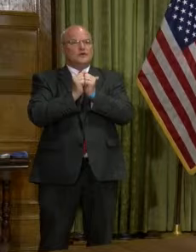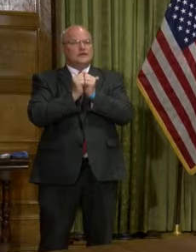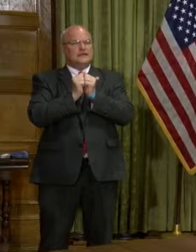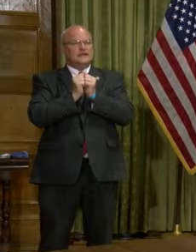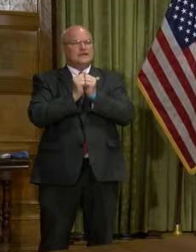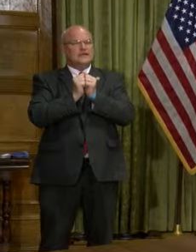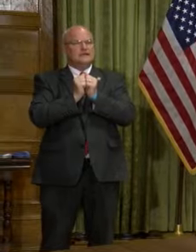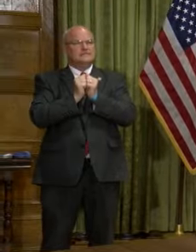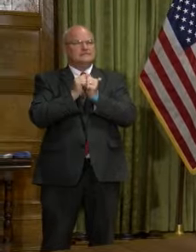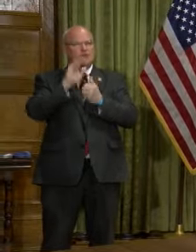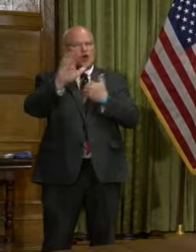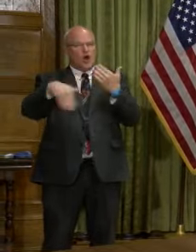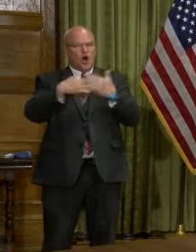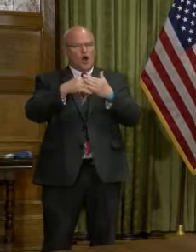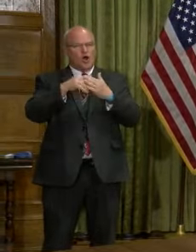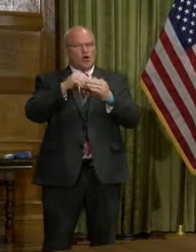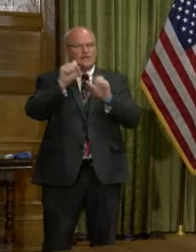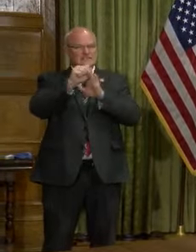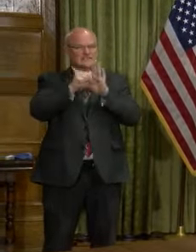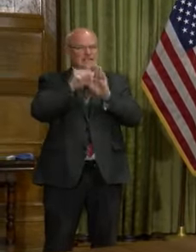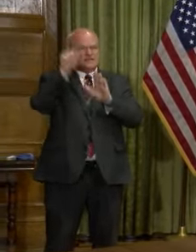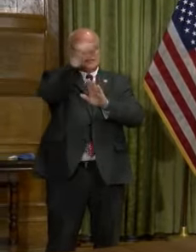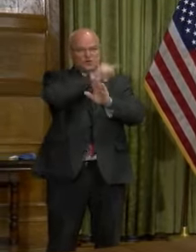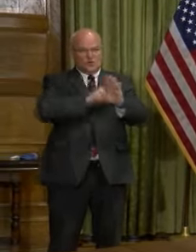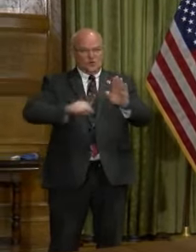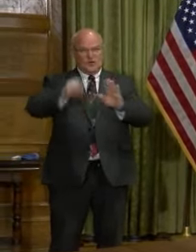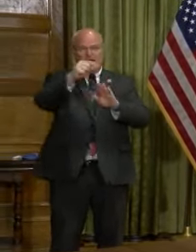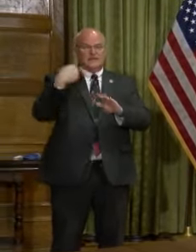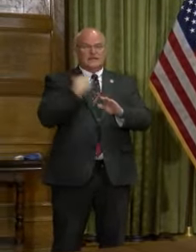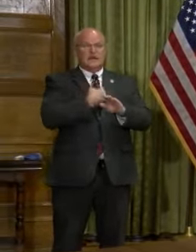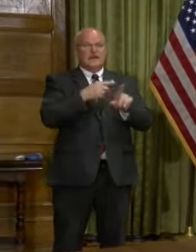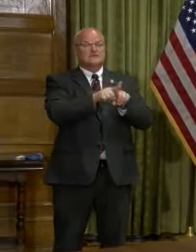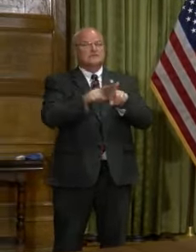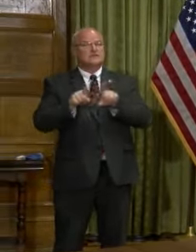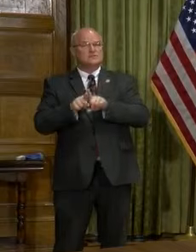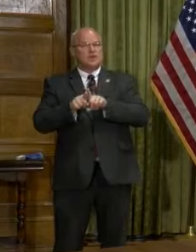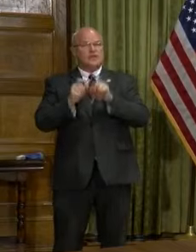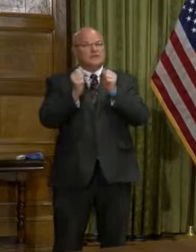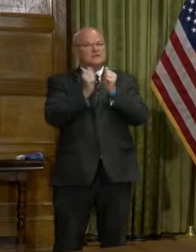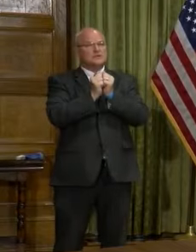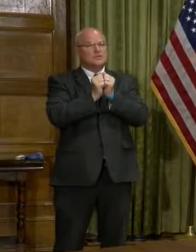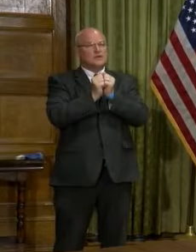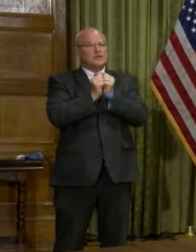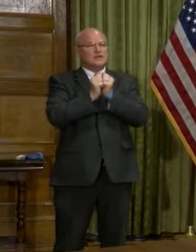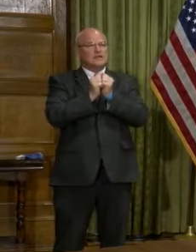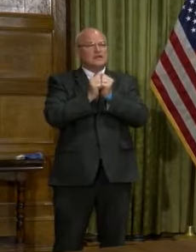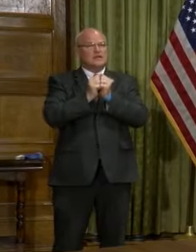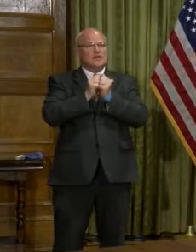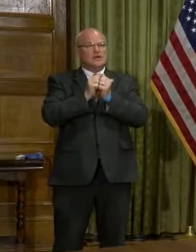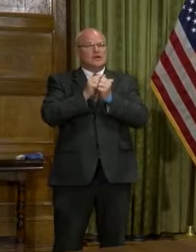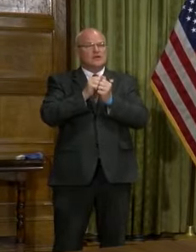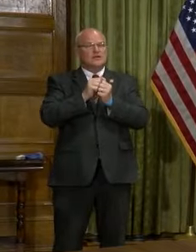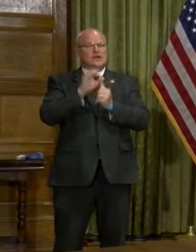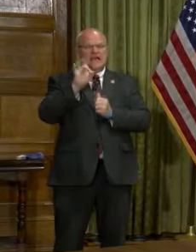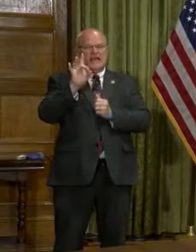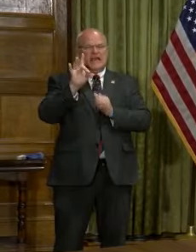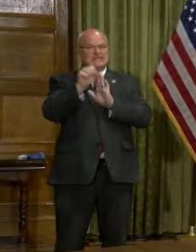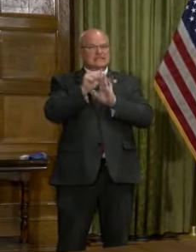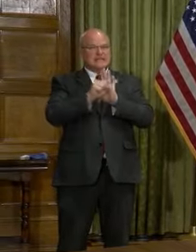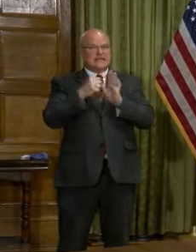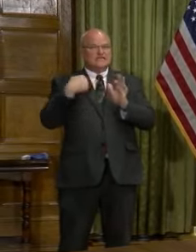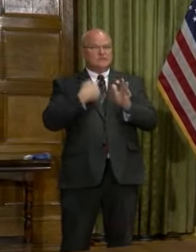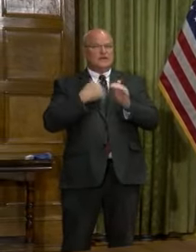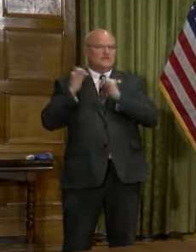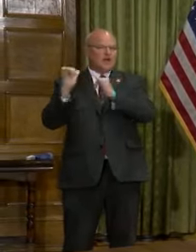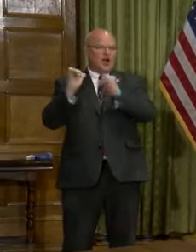about all of the surrounding states, as well as with a particular group of 8 states that we have a